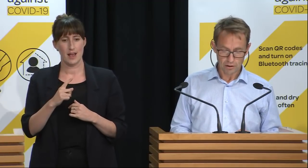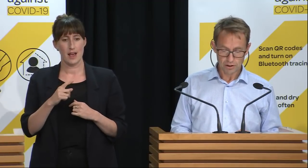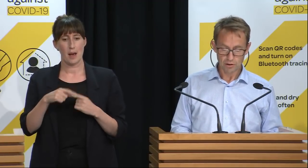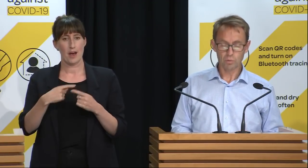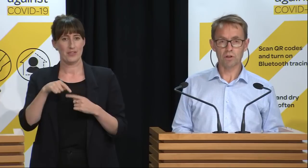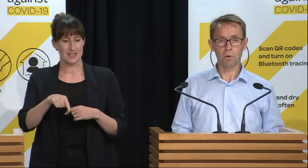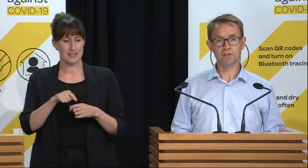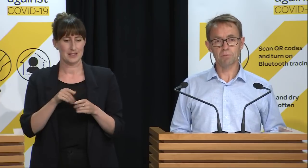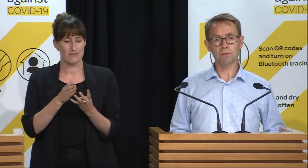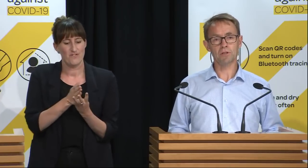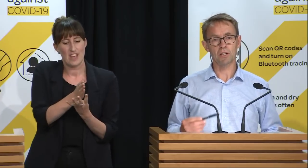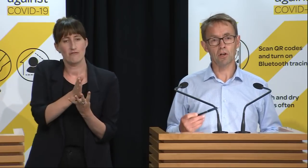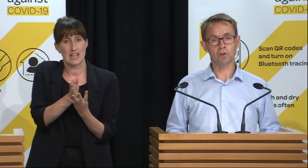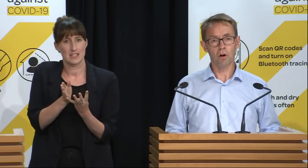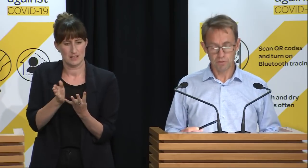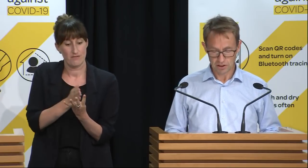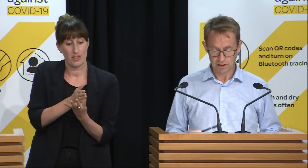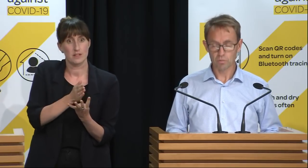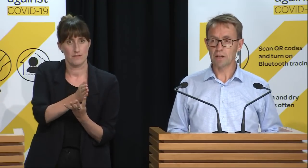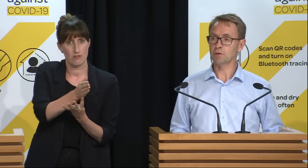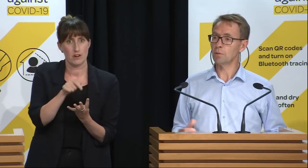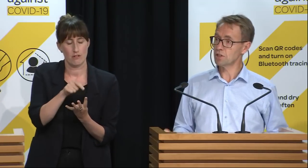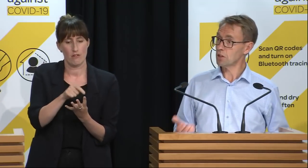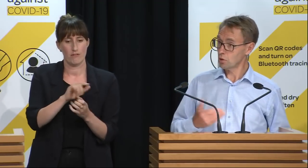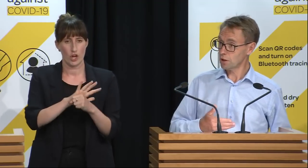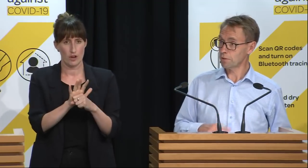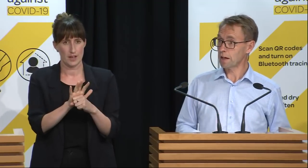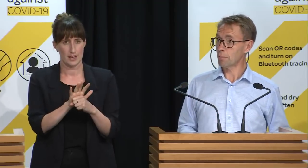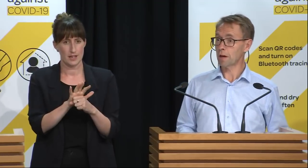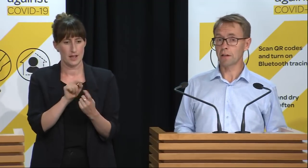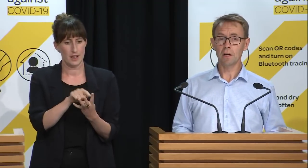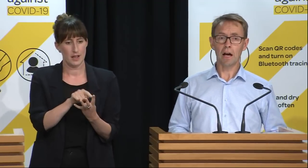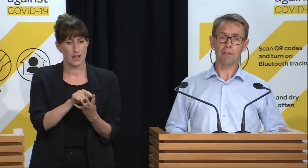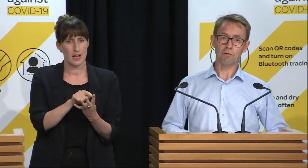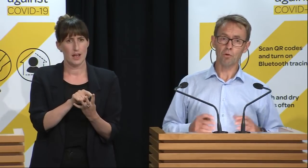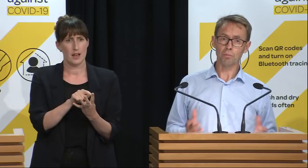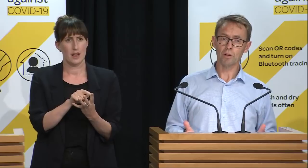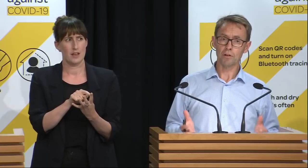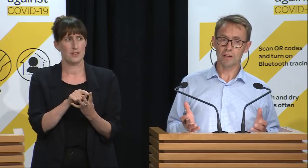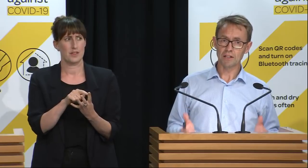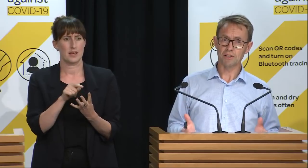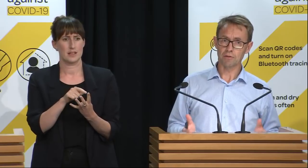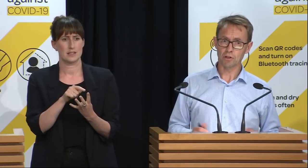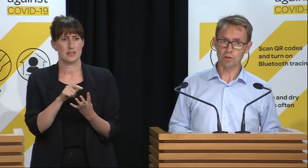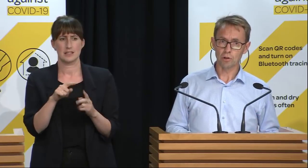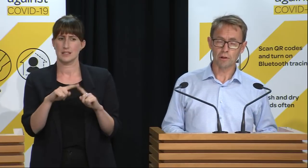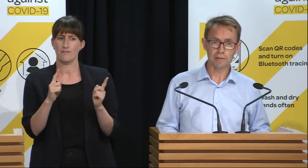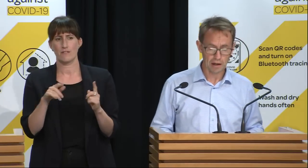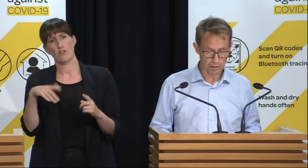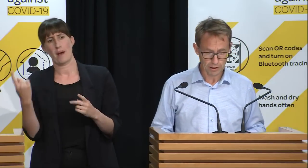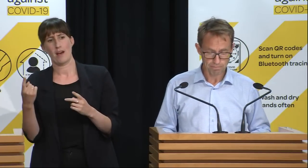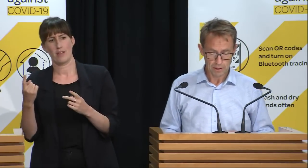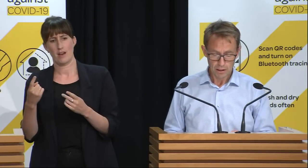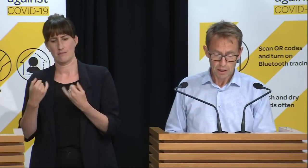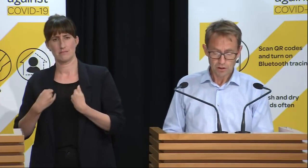of the virus with symptoms that are not obviously the ones we were seeing earlier in the outbreak and that formed the case definition earlier